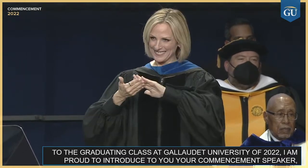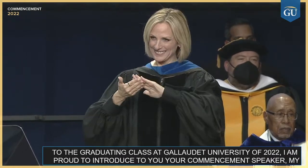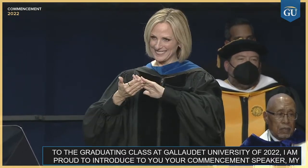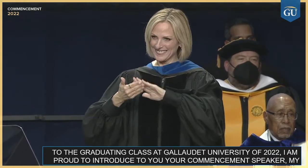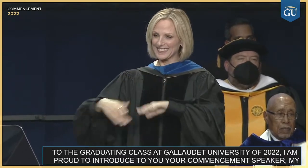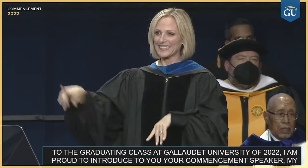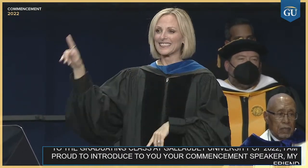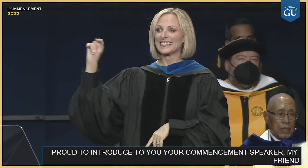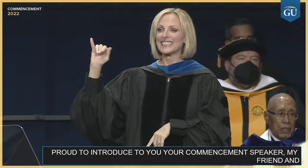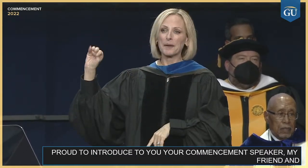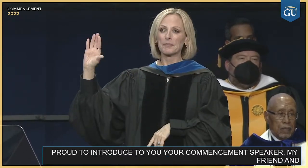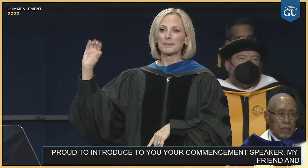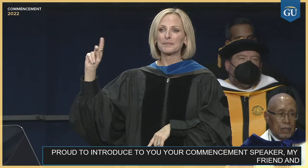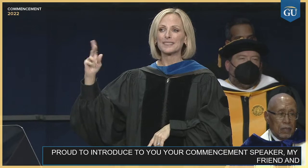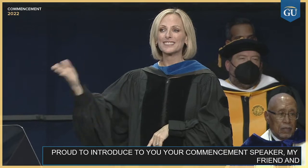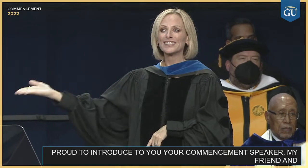community, Tim Cook.